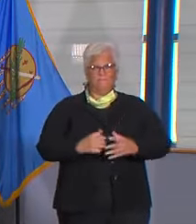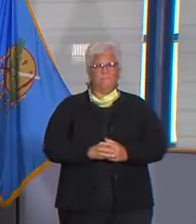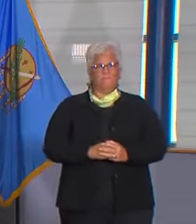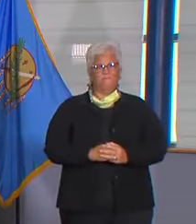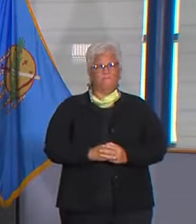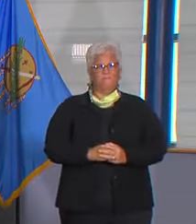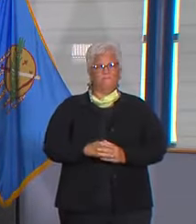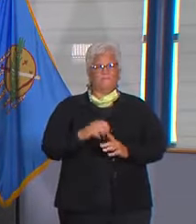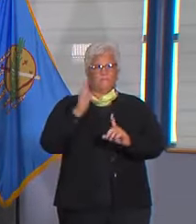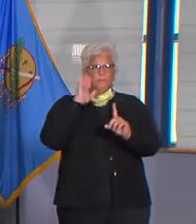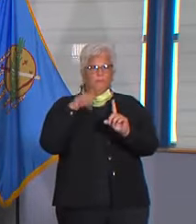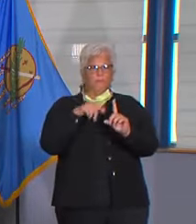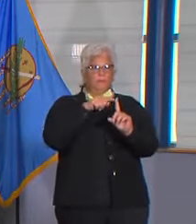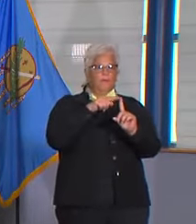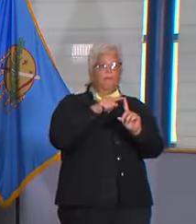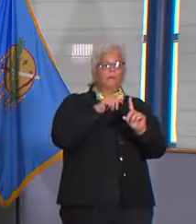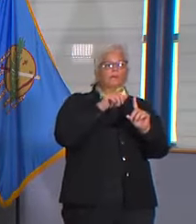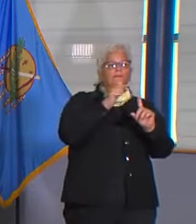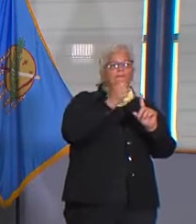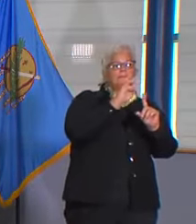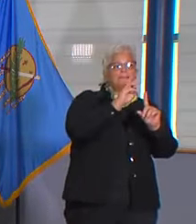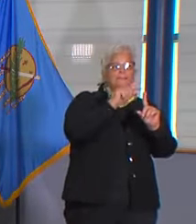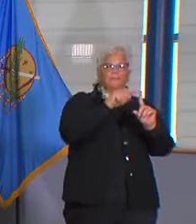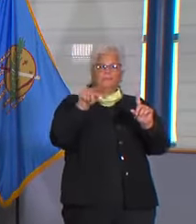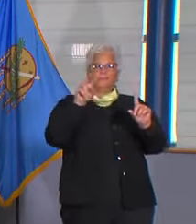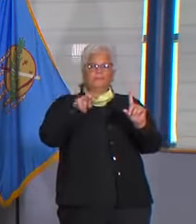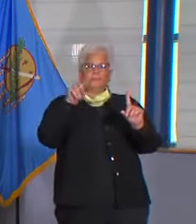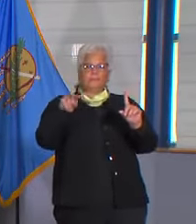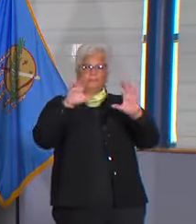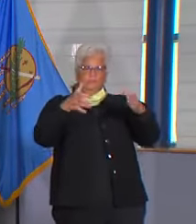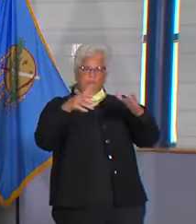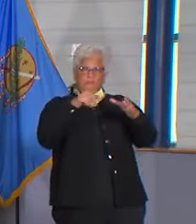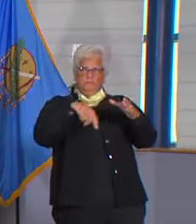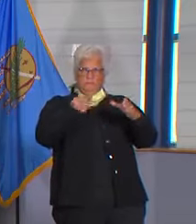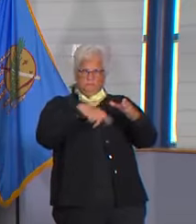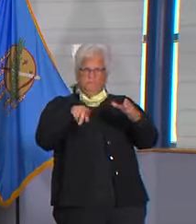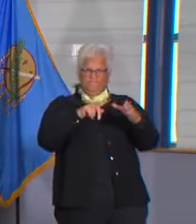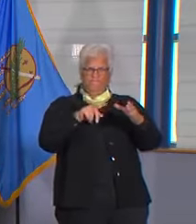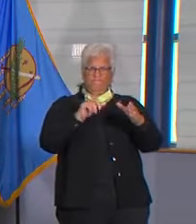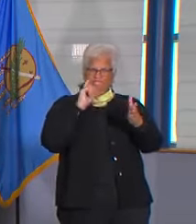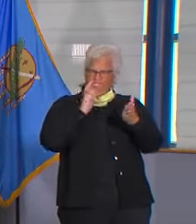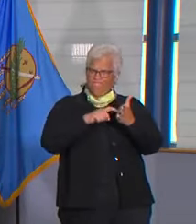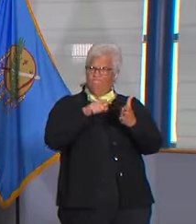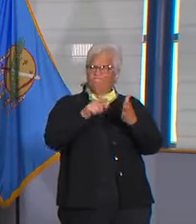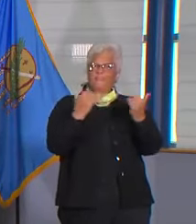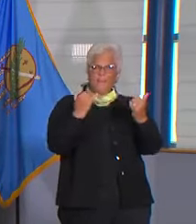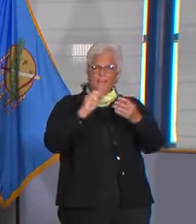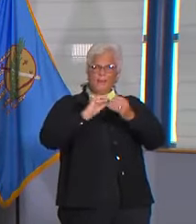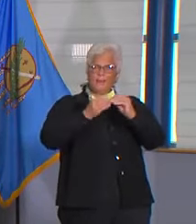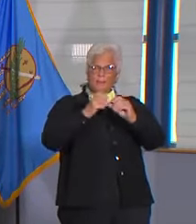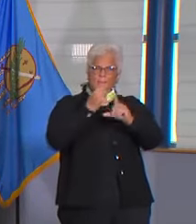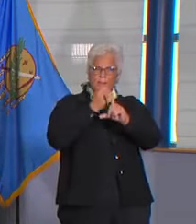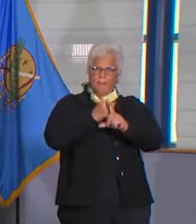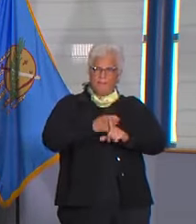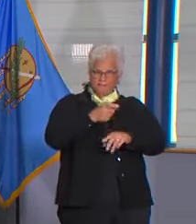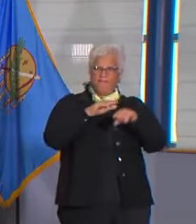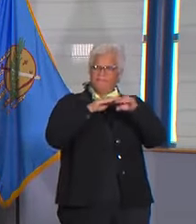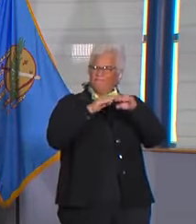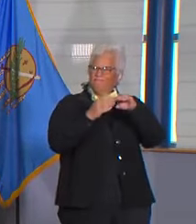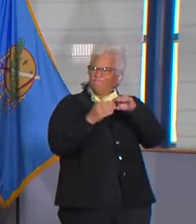a modest decrease in cases compared to the previous week, and as you recall, the previous week we saw a decrease as well. That decrease was